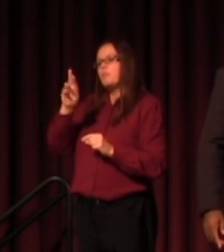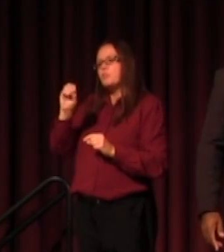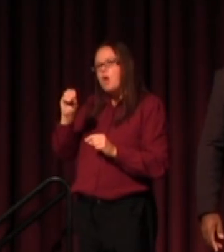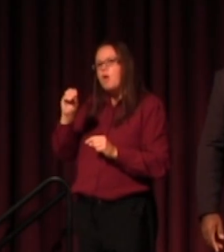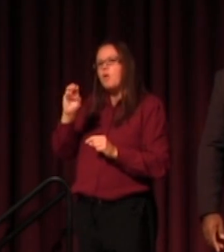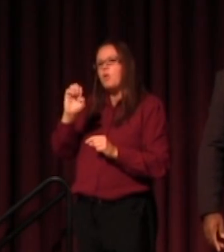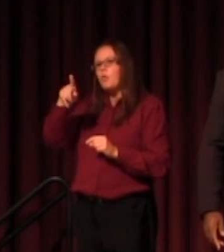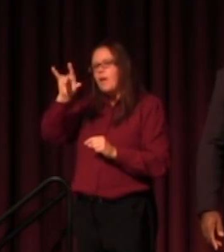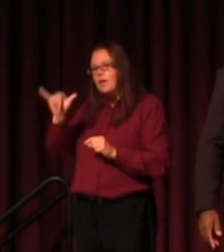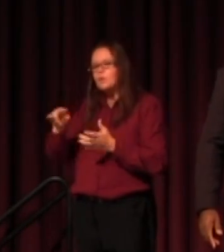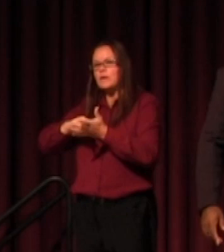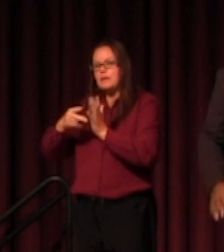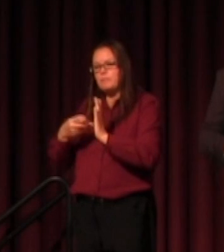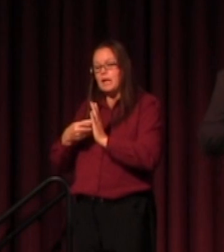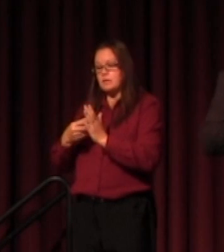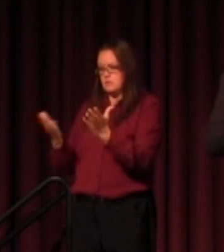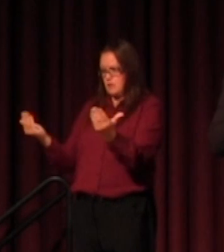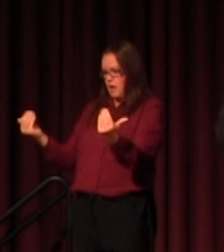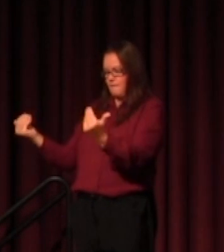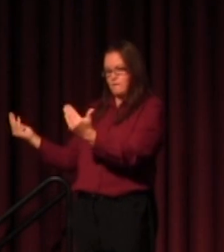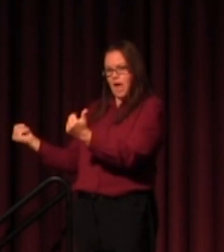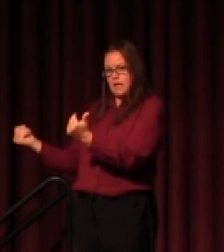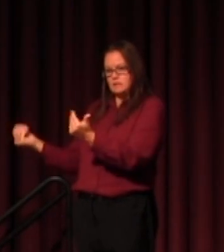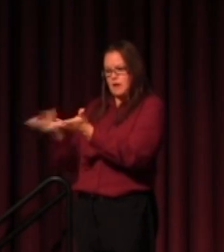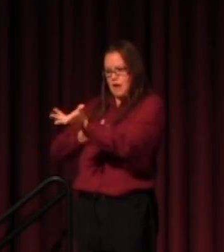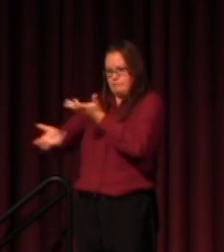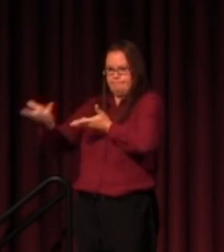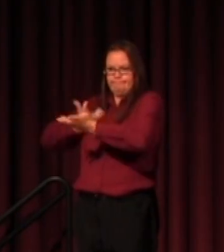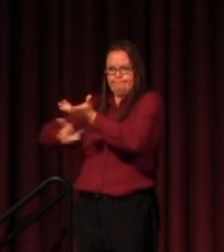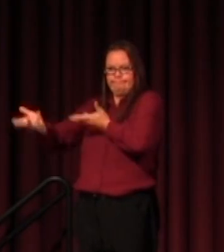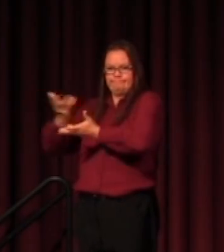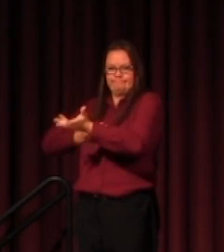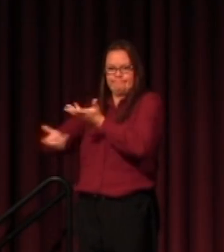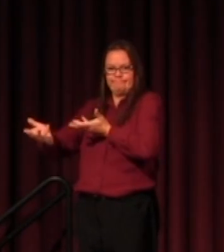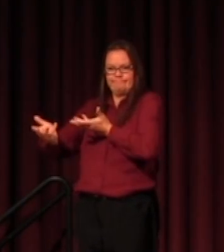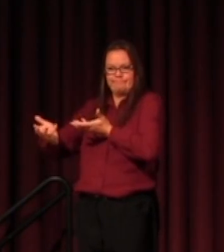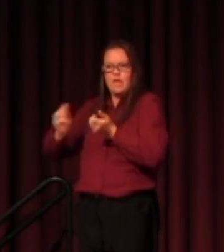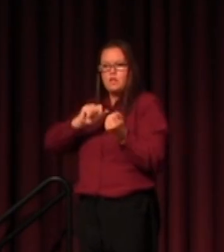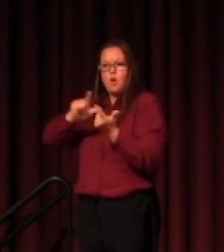Justice. Are we imposing a definition of justice on people?